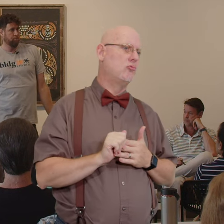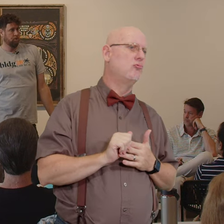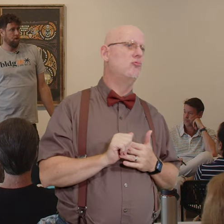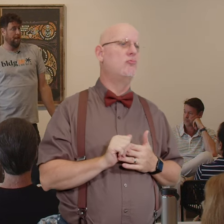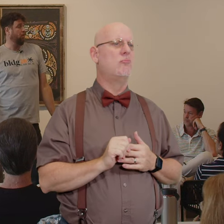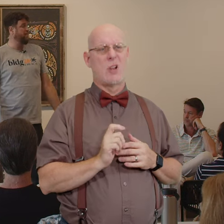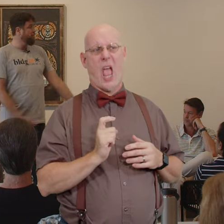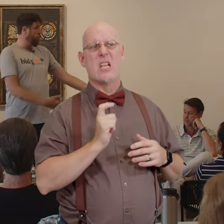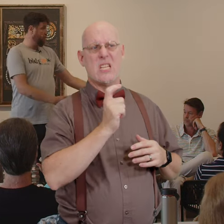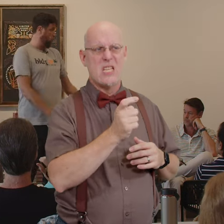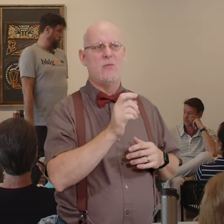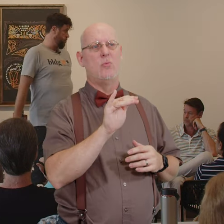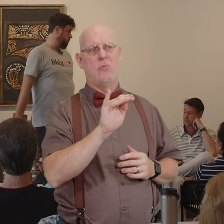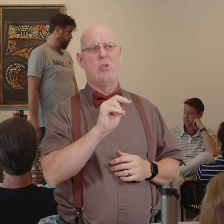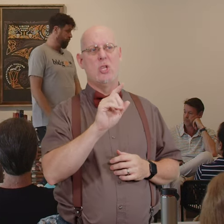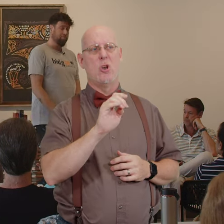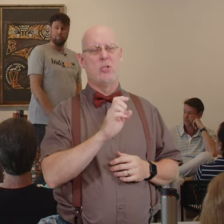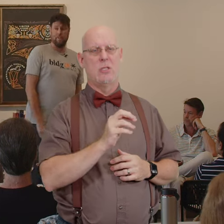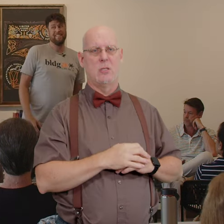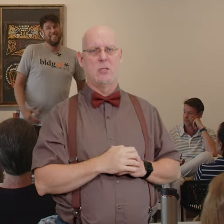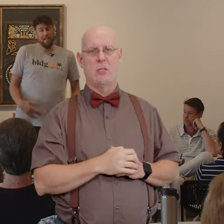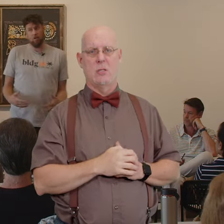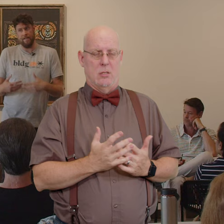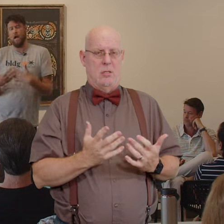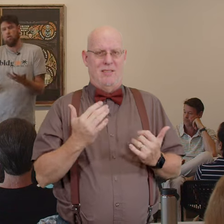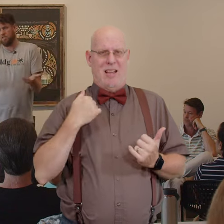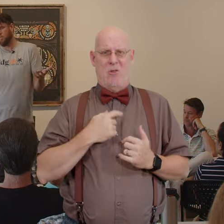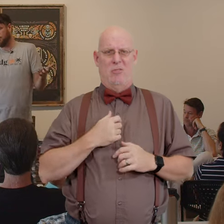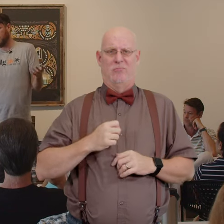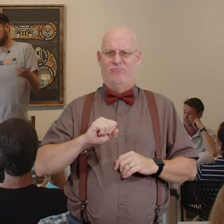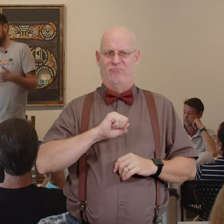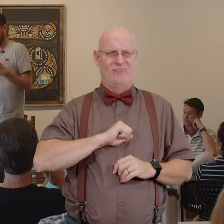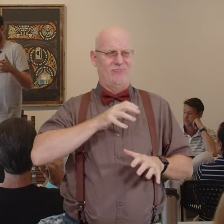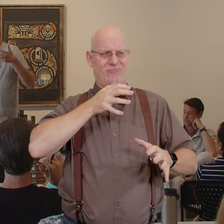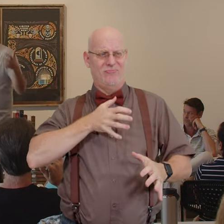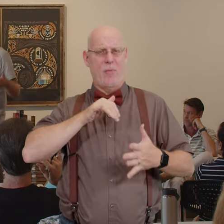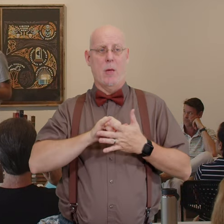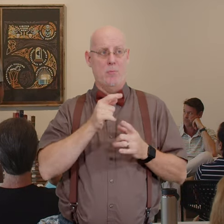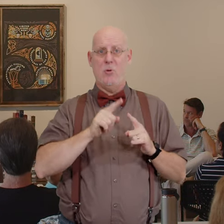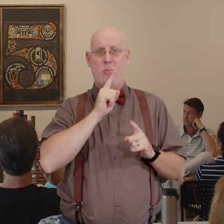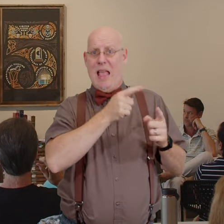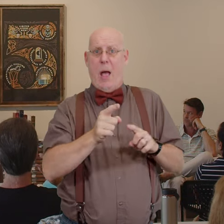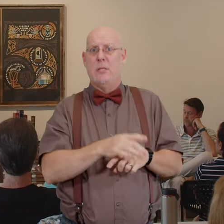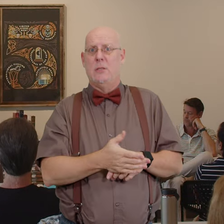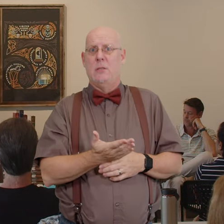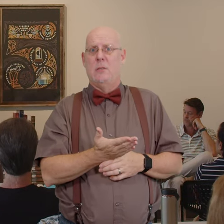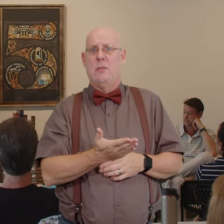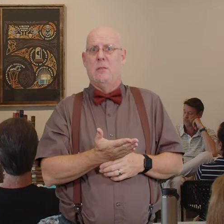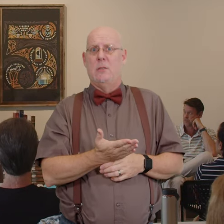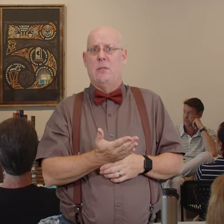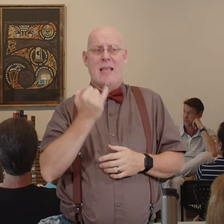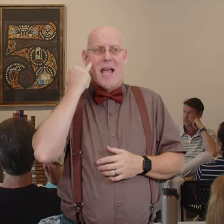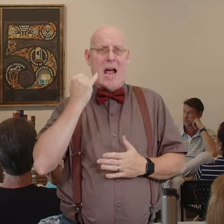$5,000 and I'll give you an indulgence. And this literally, like now we're disgusted by this, right? But this literally is taking place. And so the